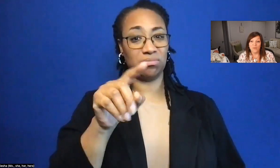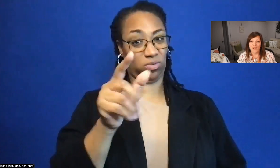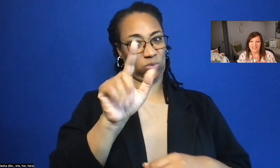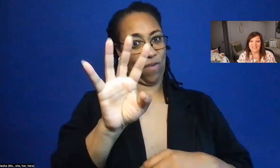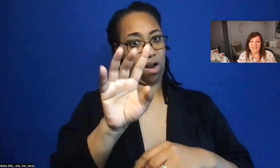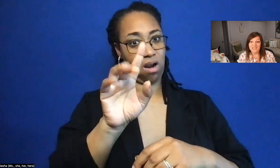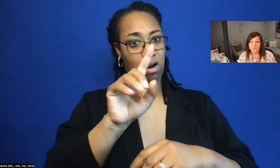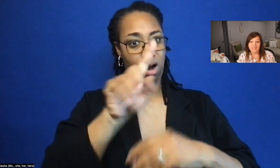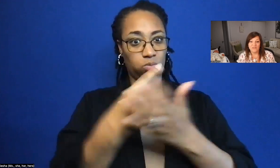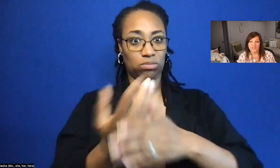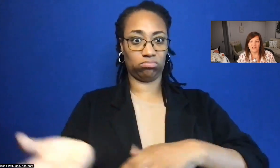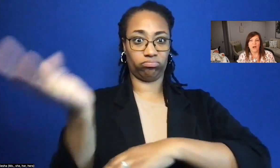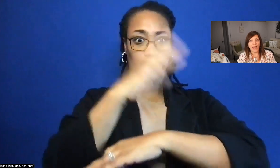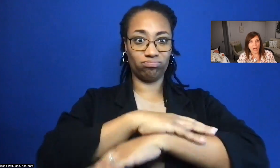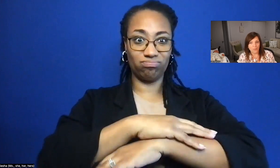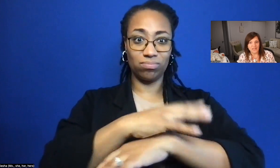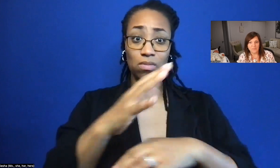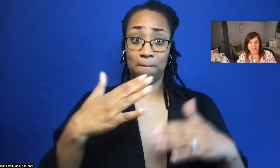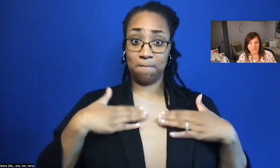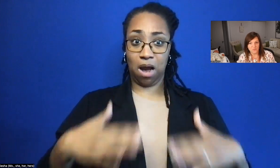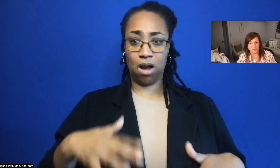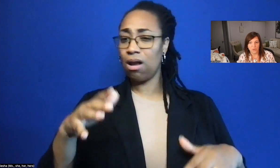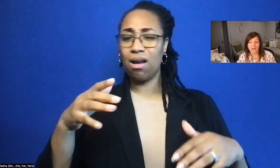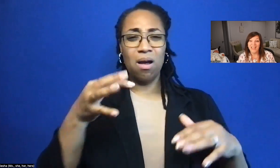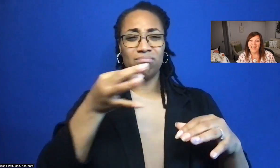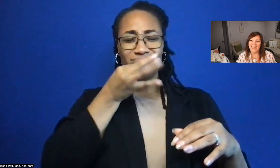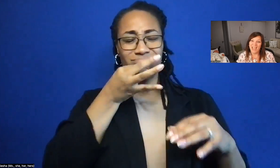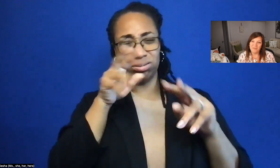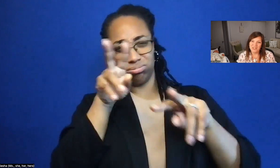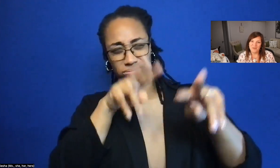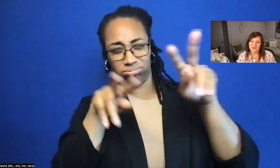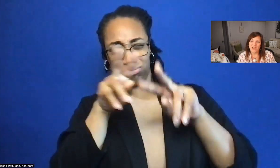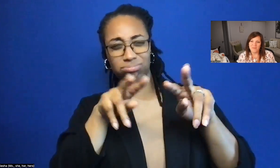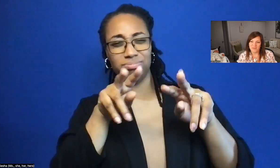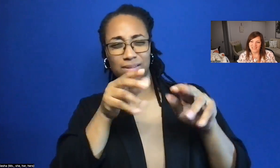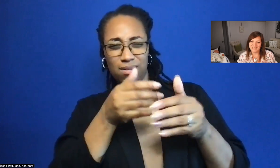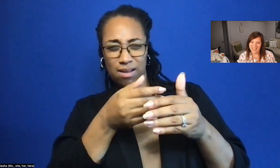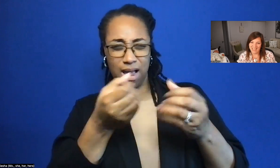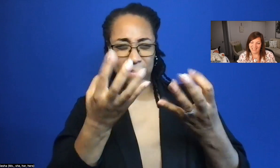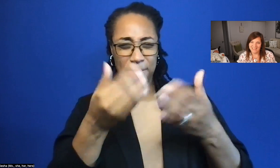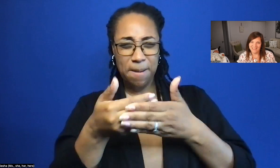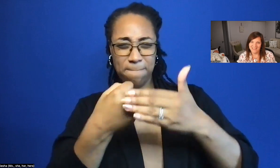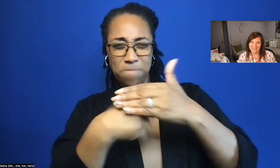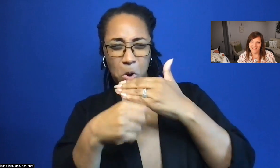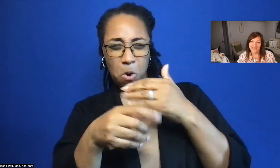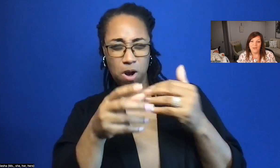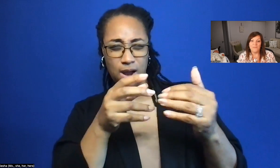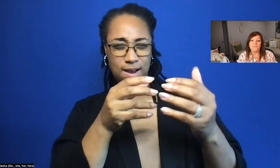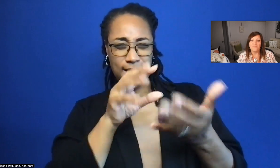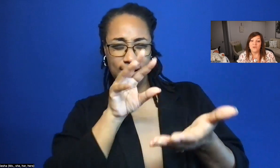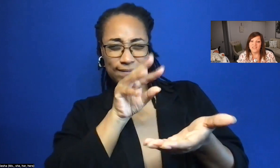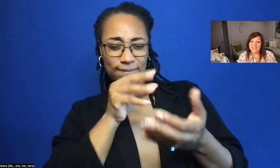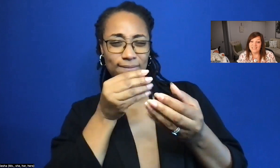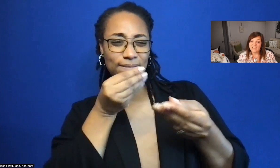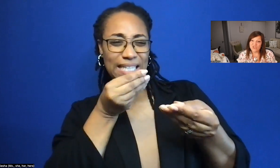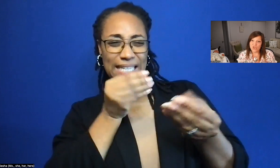Your body does want to figure out how many babies were born and how much milk that baby is taking.